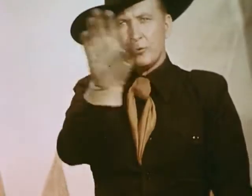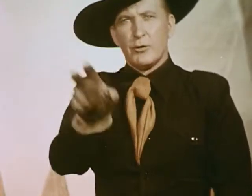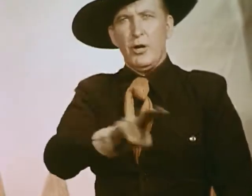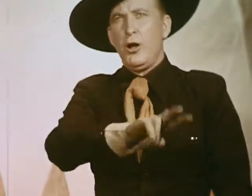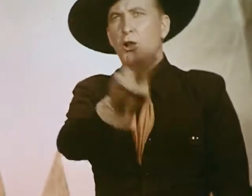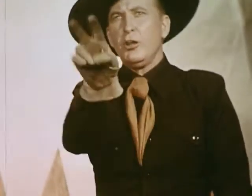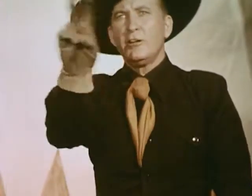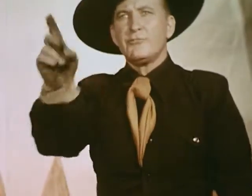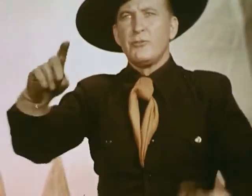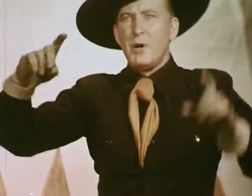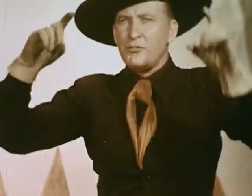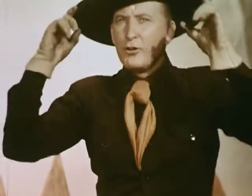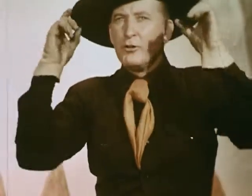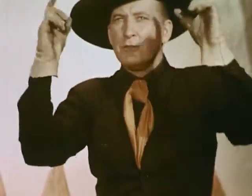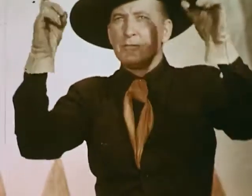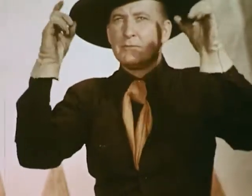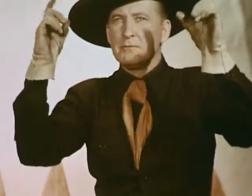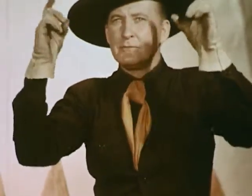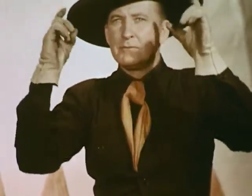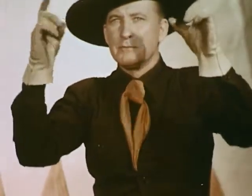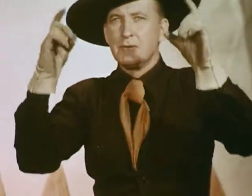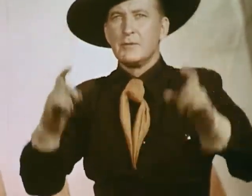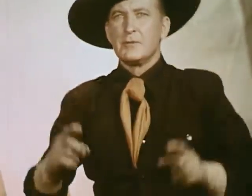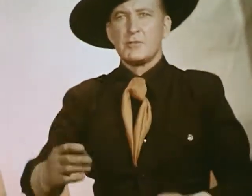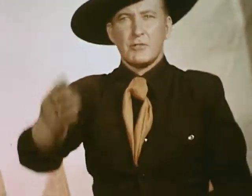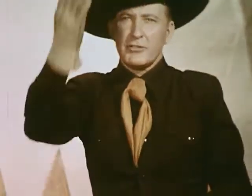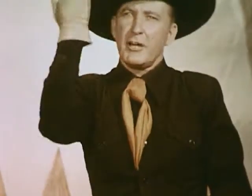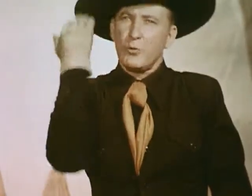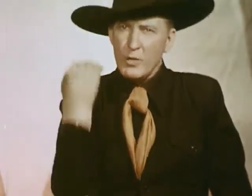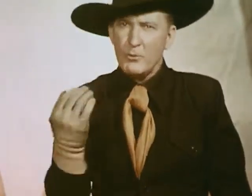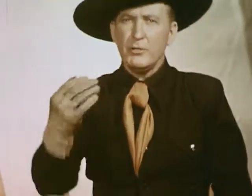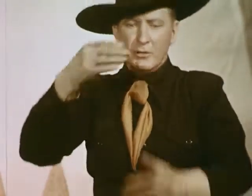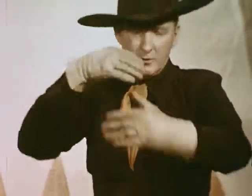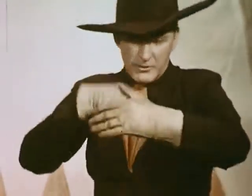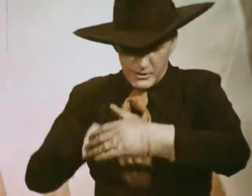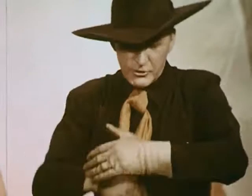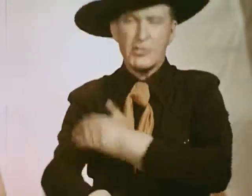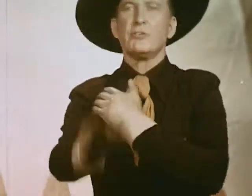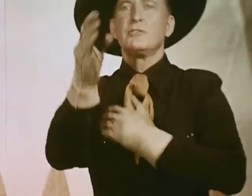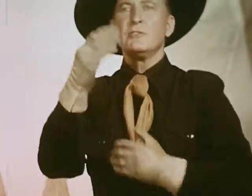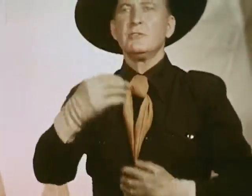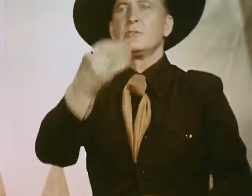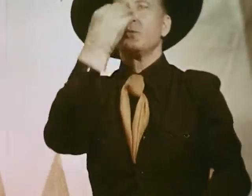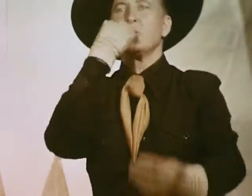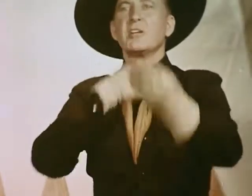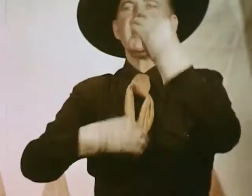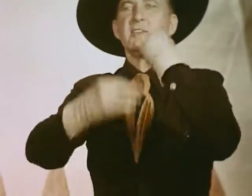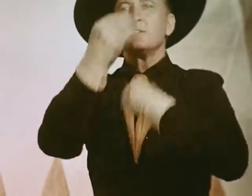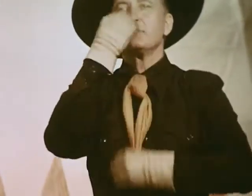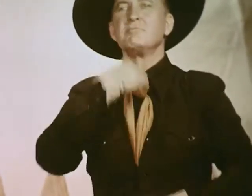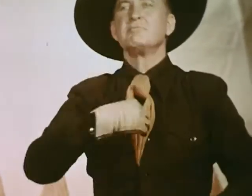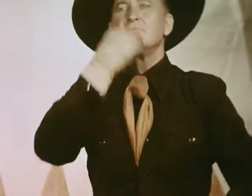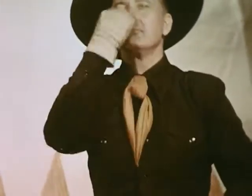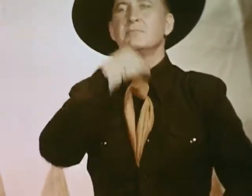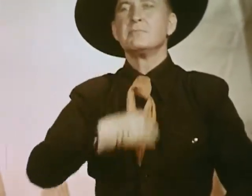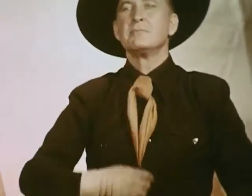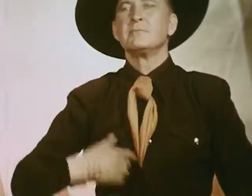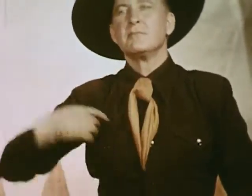You'll all hunt for buffalo so that our women and children will eat